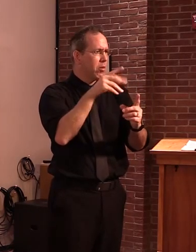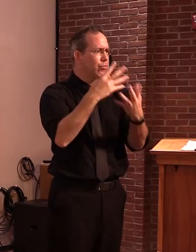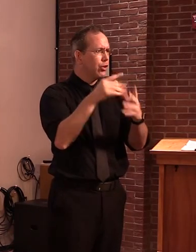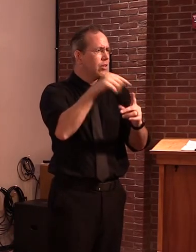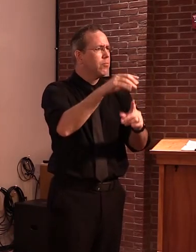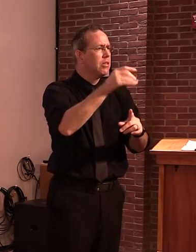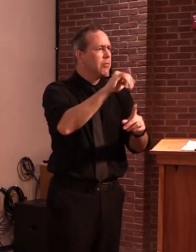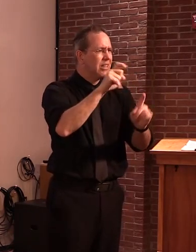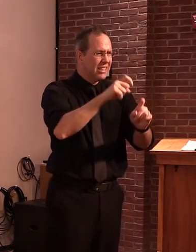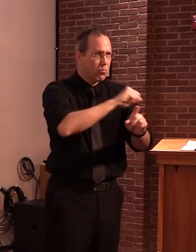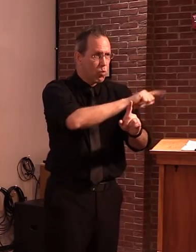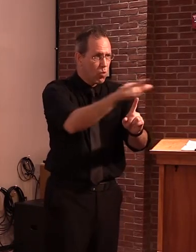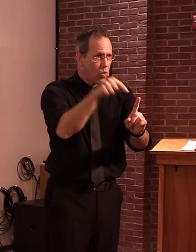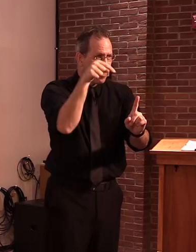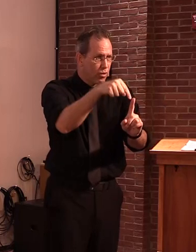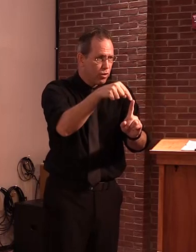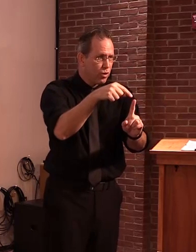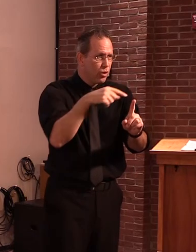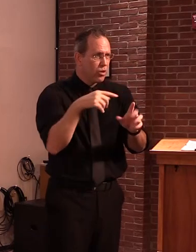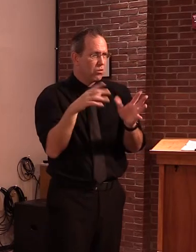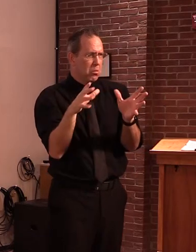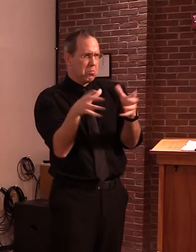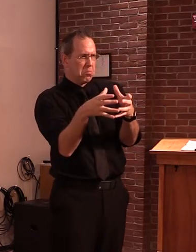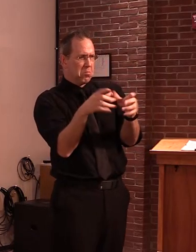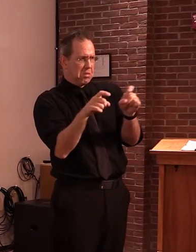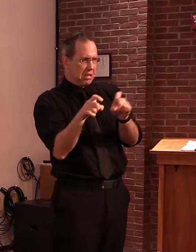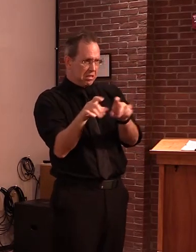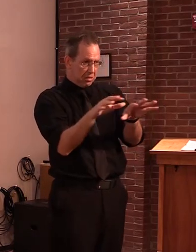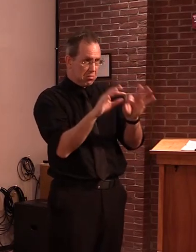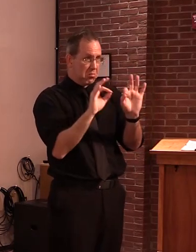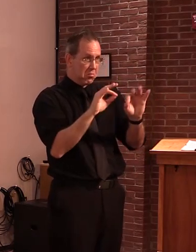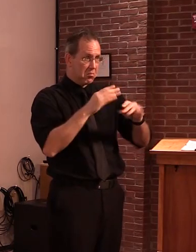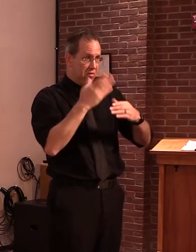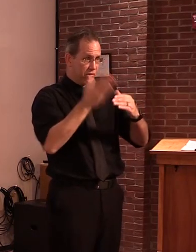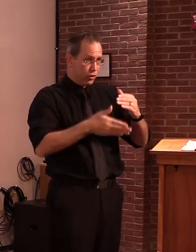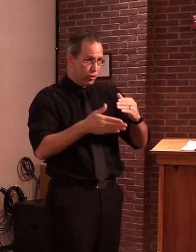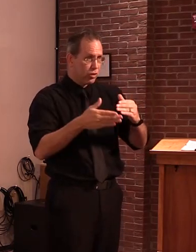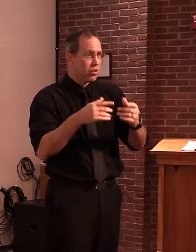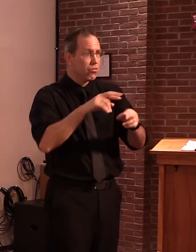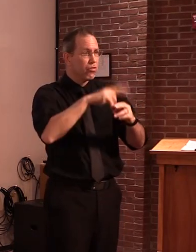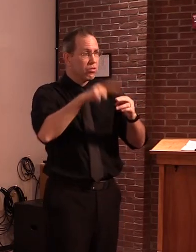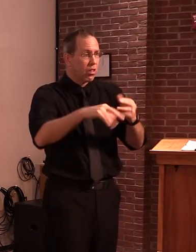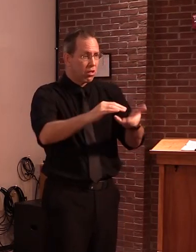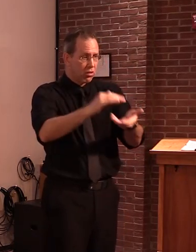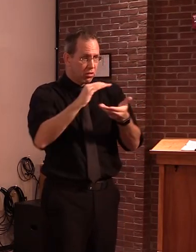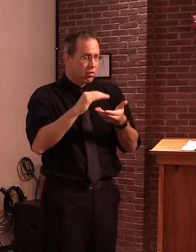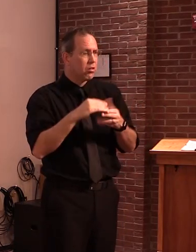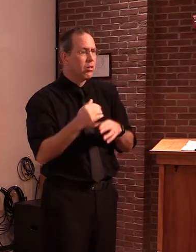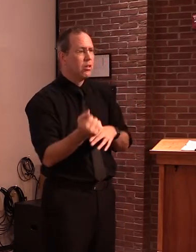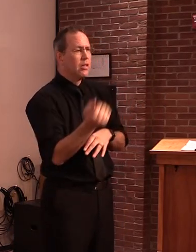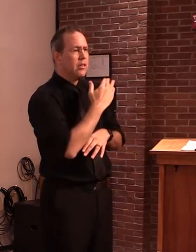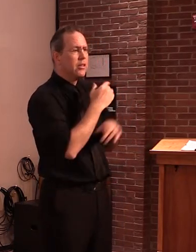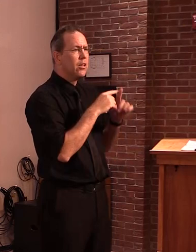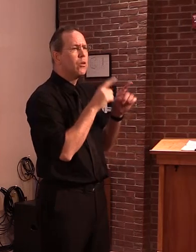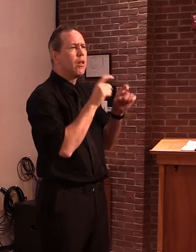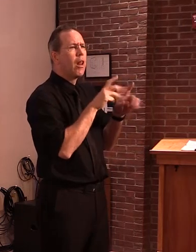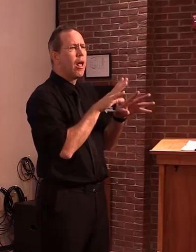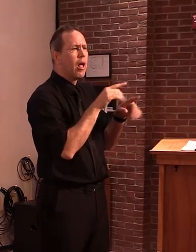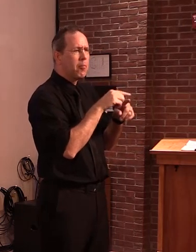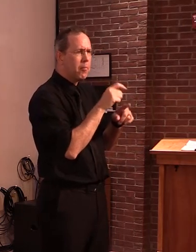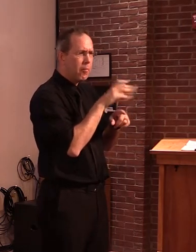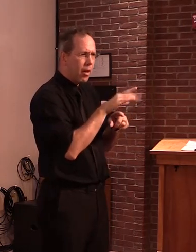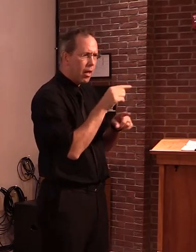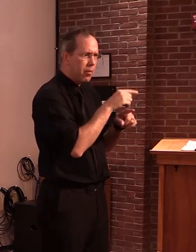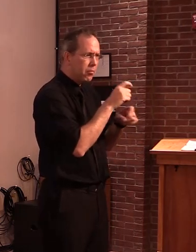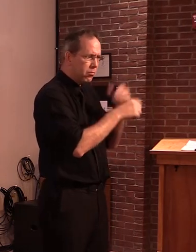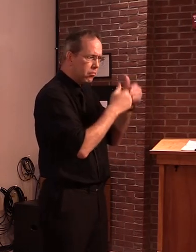will, the tests are going to be sent to the state lab in Jackson, Mississippi. I want to thank the state